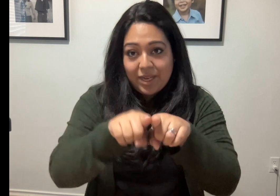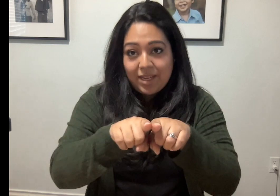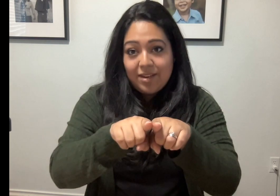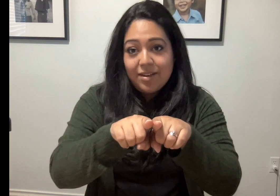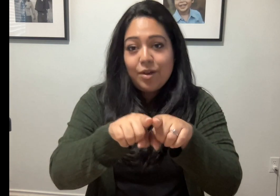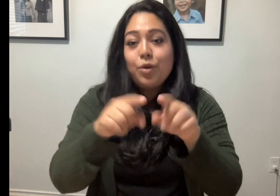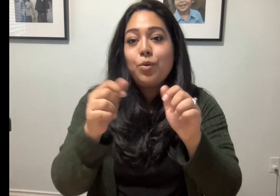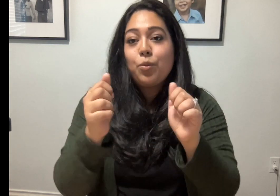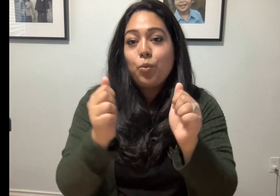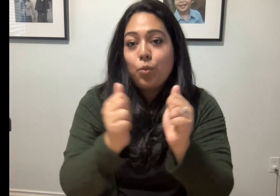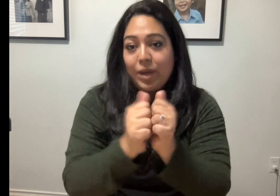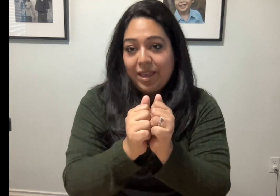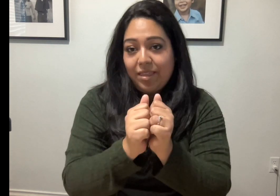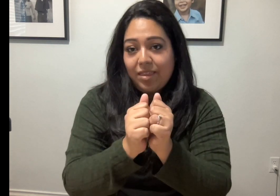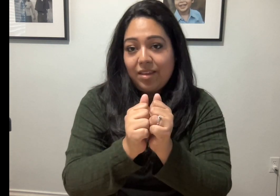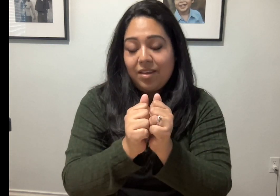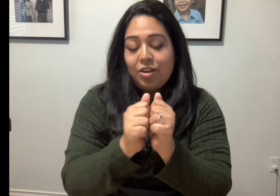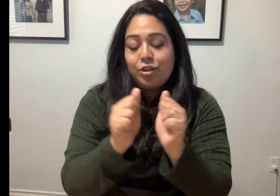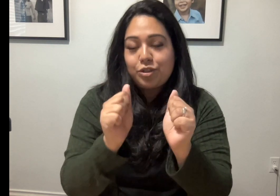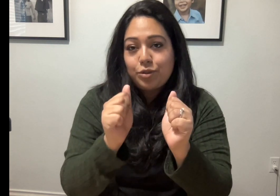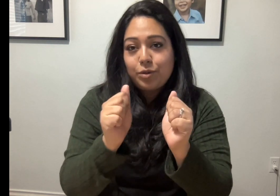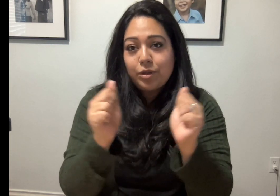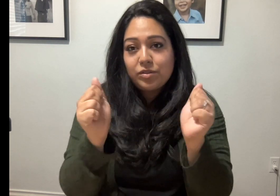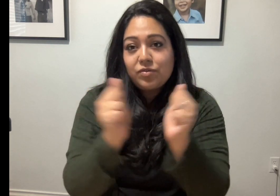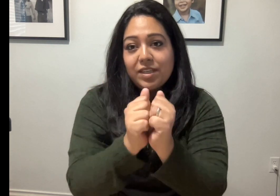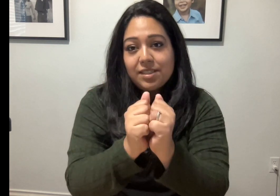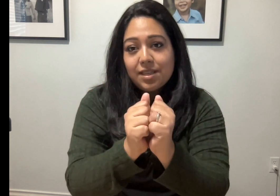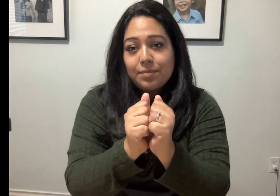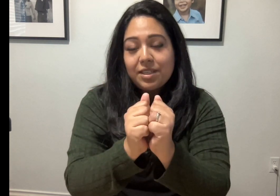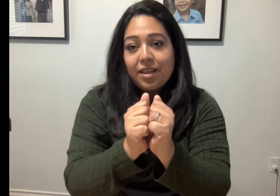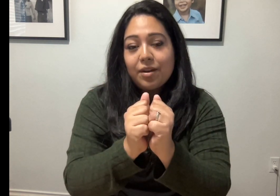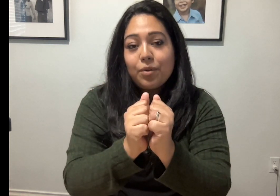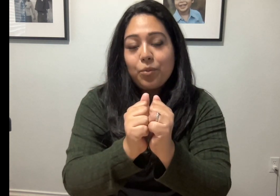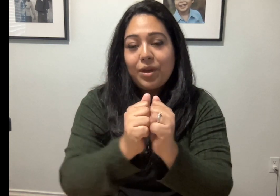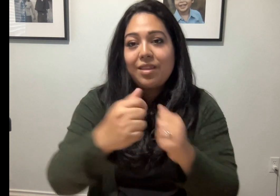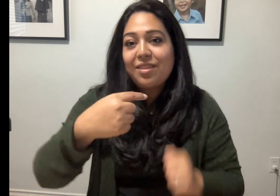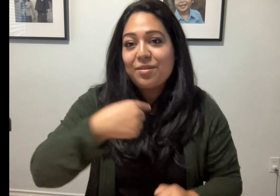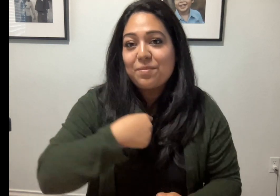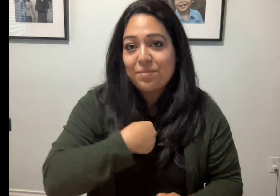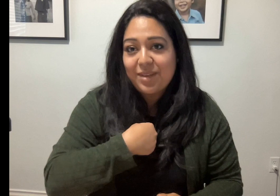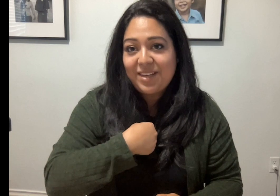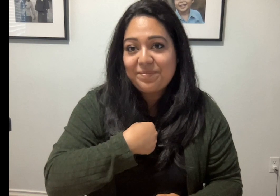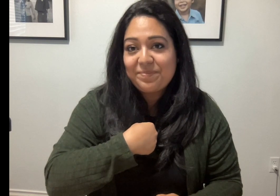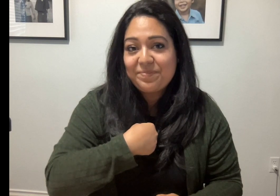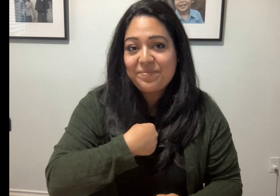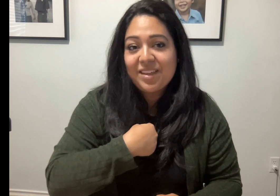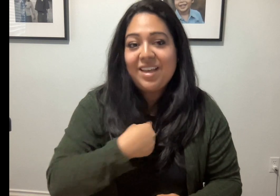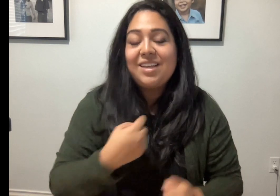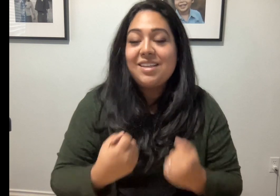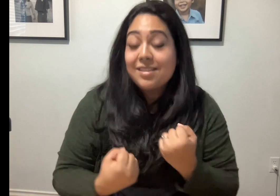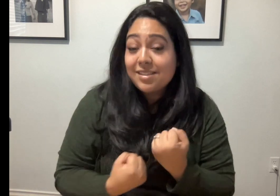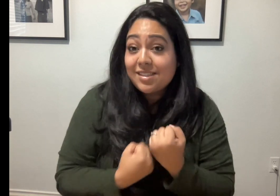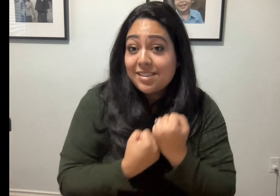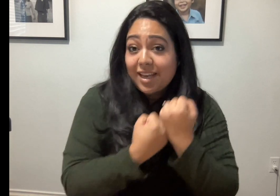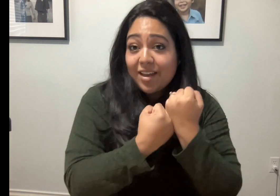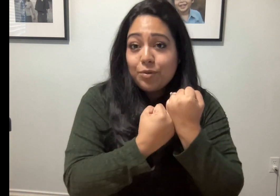Agree with. Your 2 closed fists come together with me. Stand